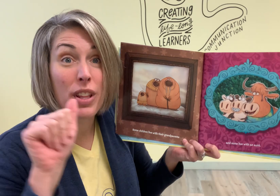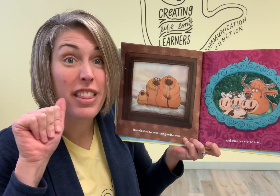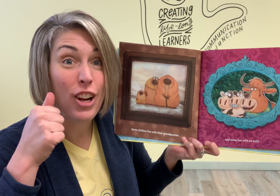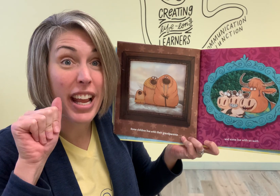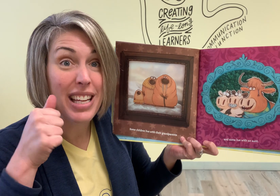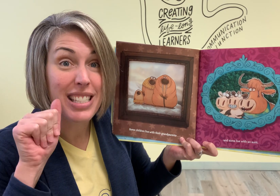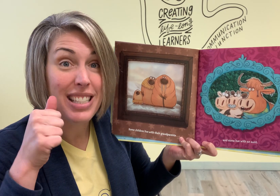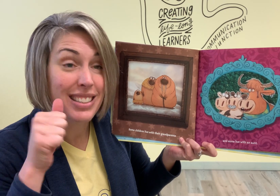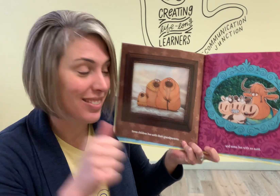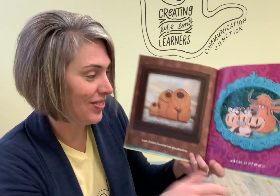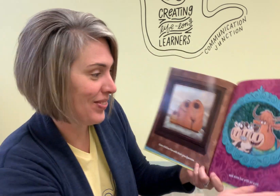their aunt.